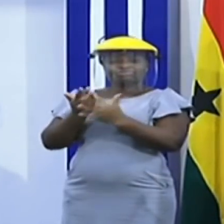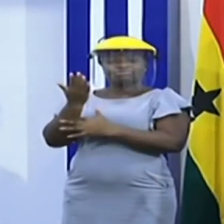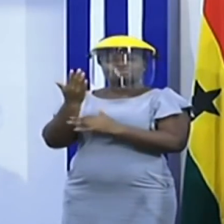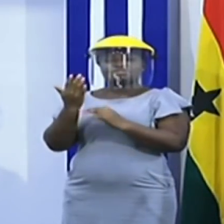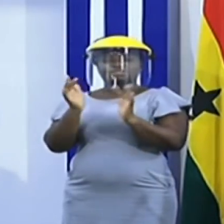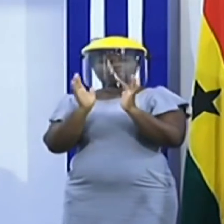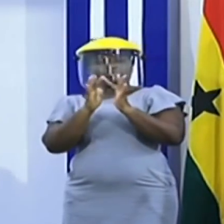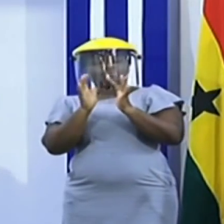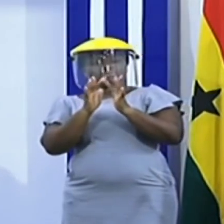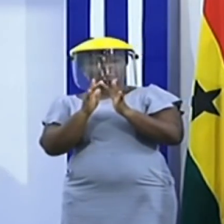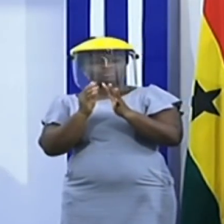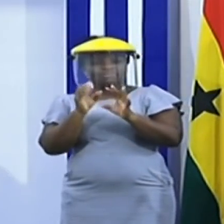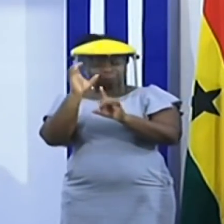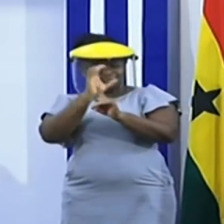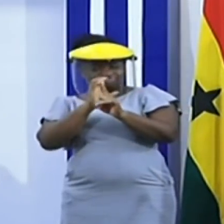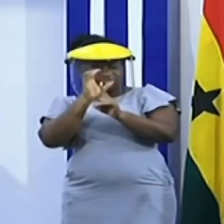tracing.